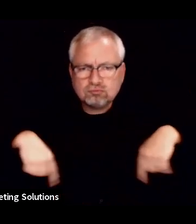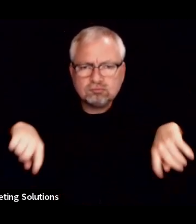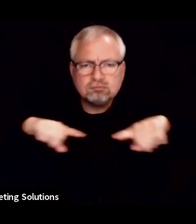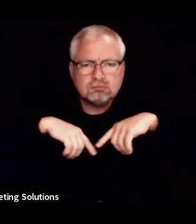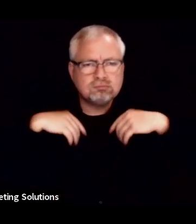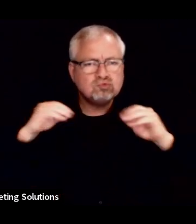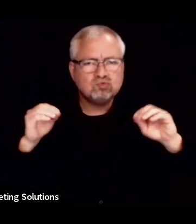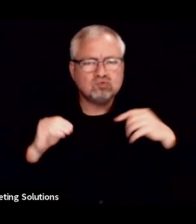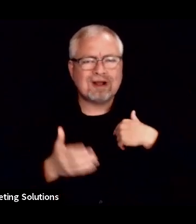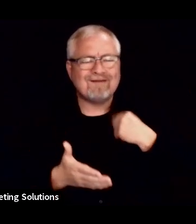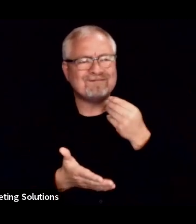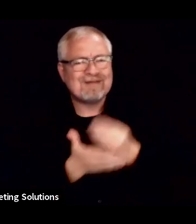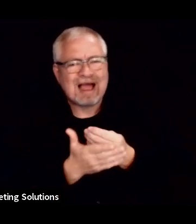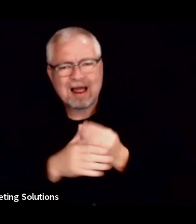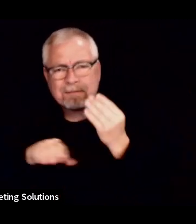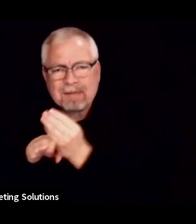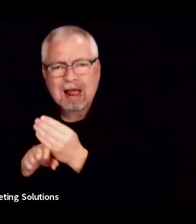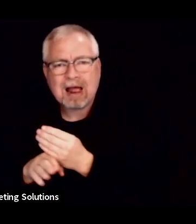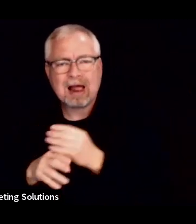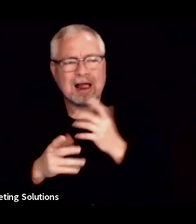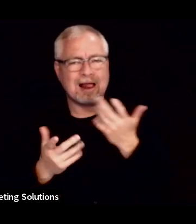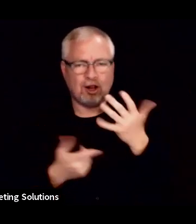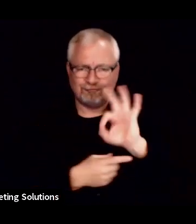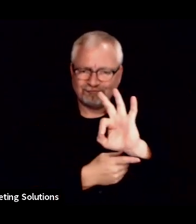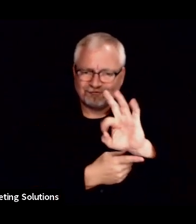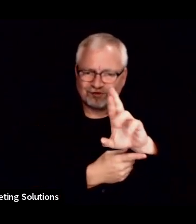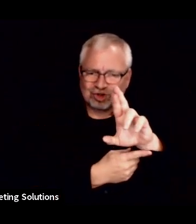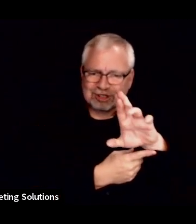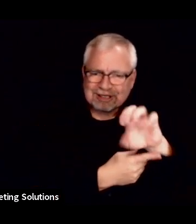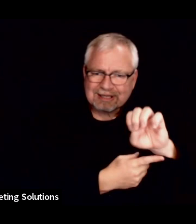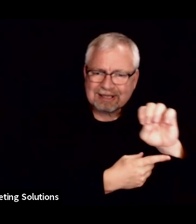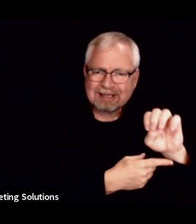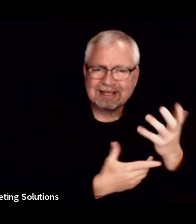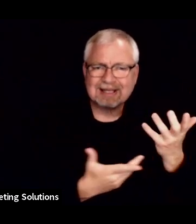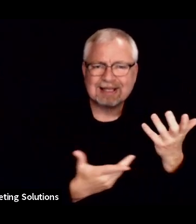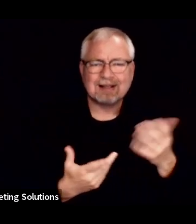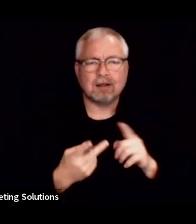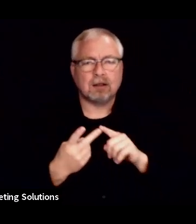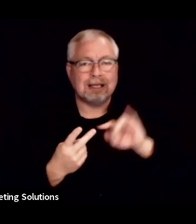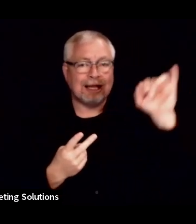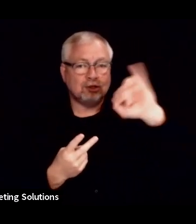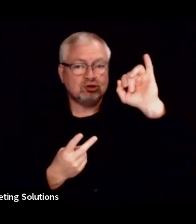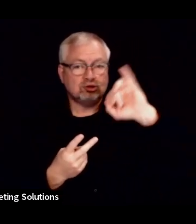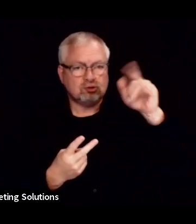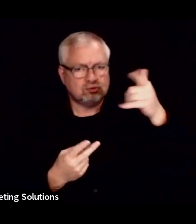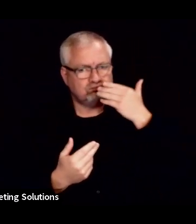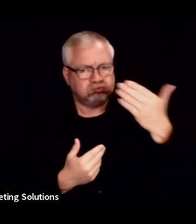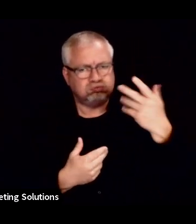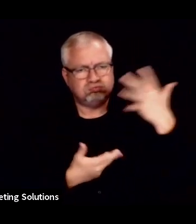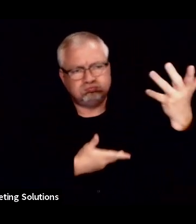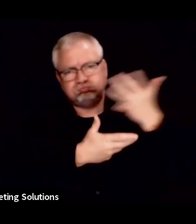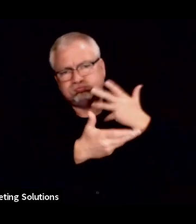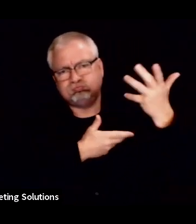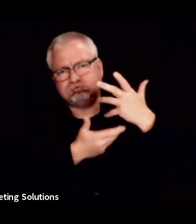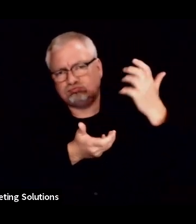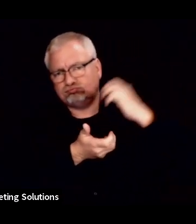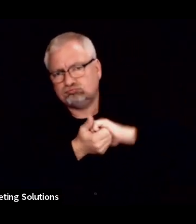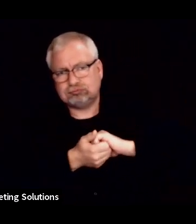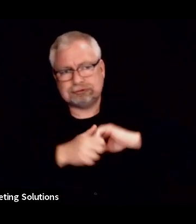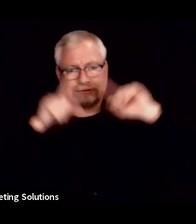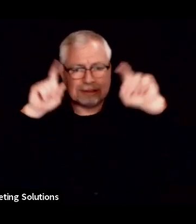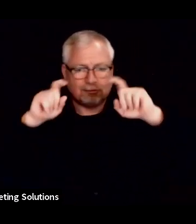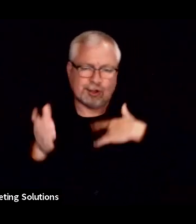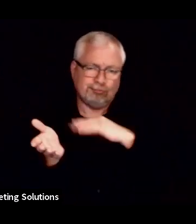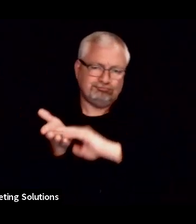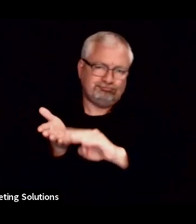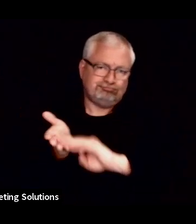health plans in Minnesota have been very good about saying they are going to waive copayments for for testing for COVID. And so